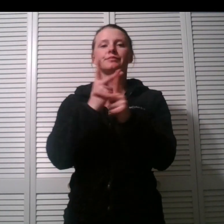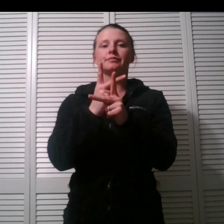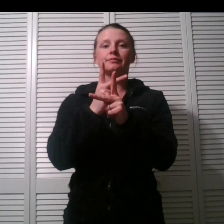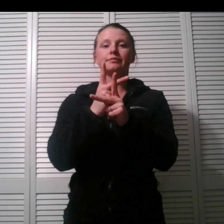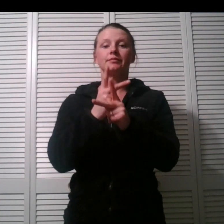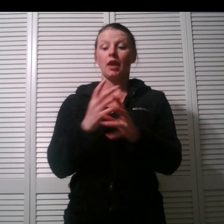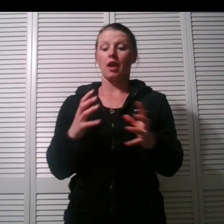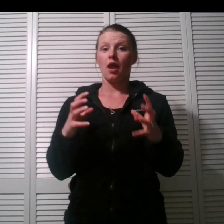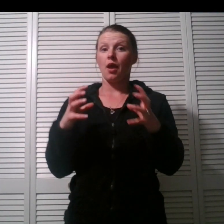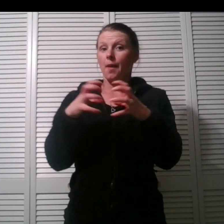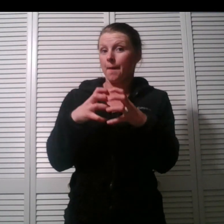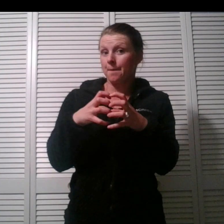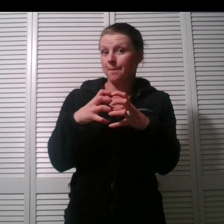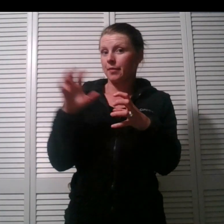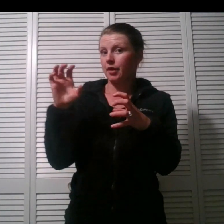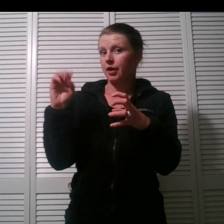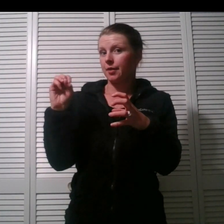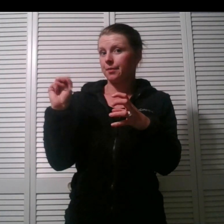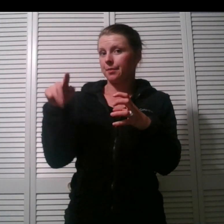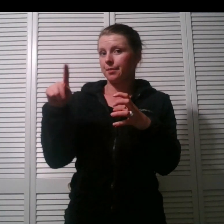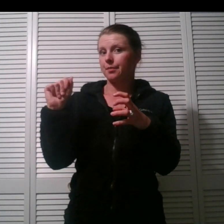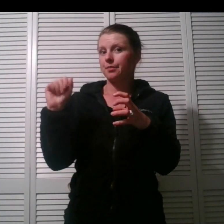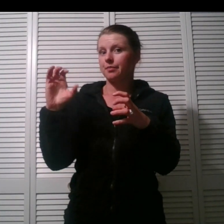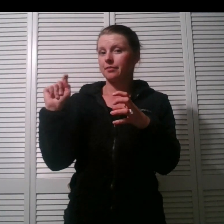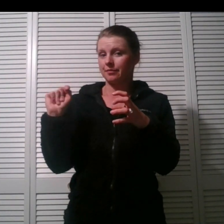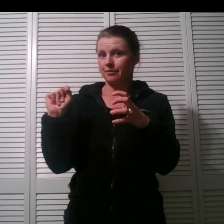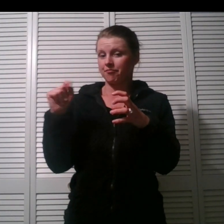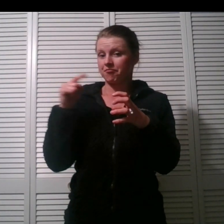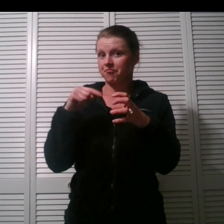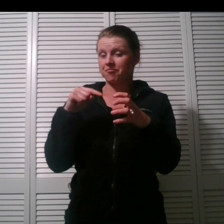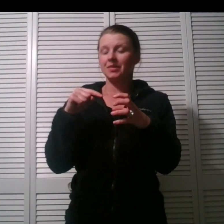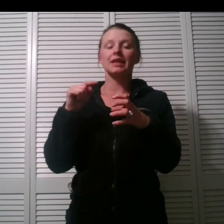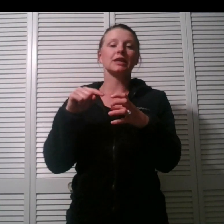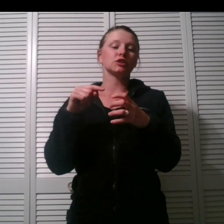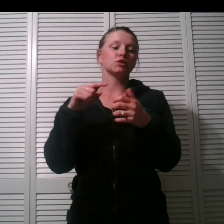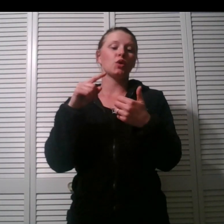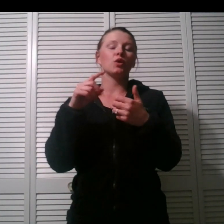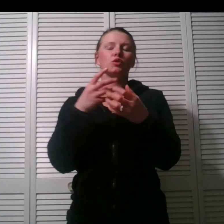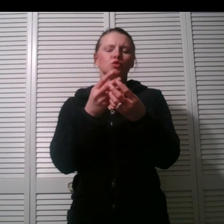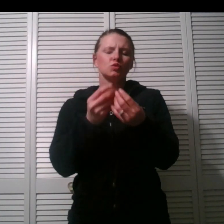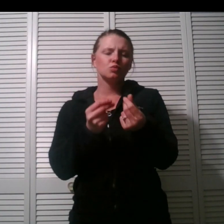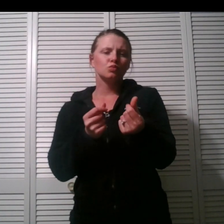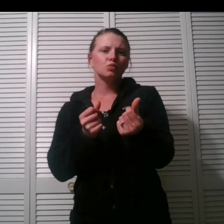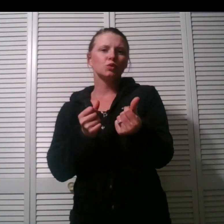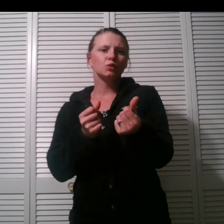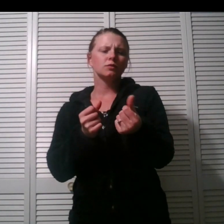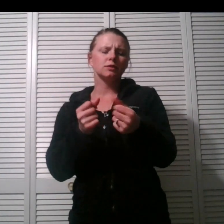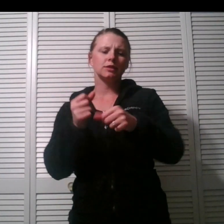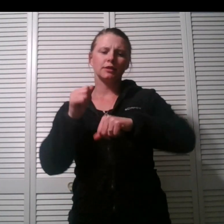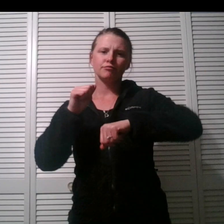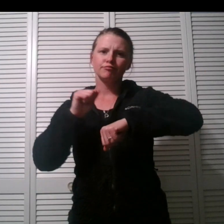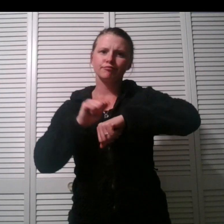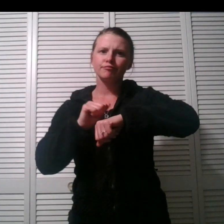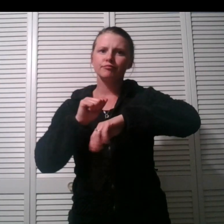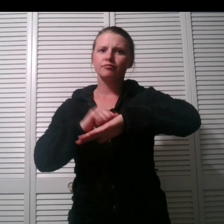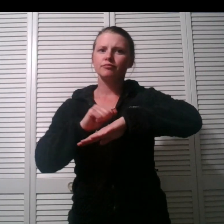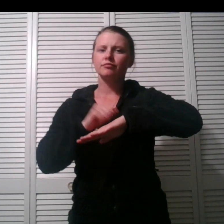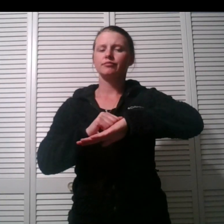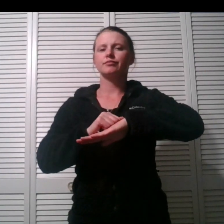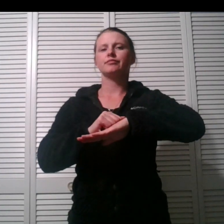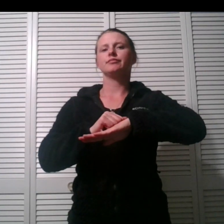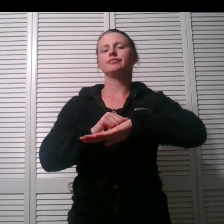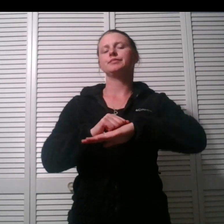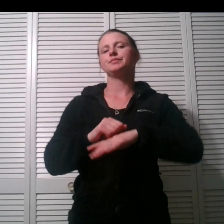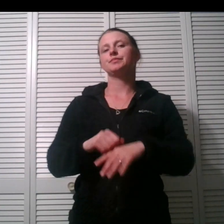bone is smooth, solid, and is also known as a dense bone.